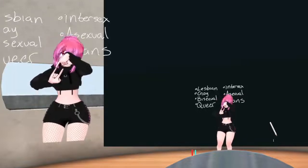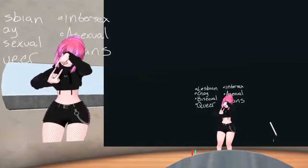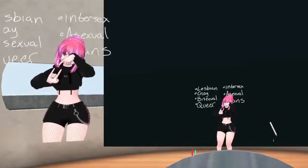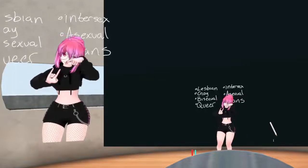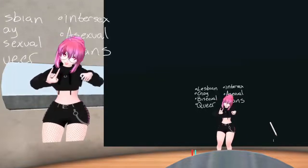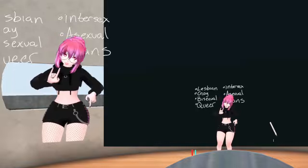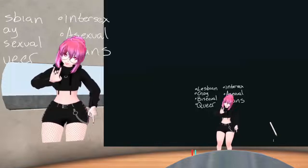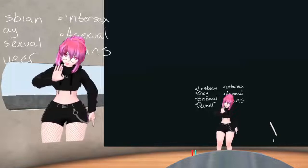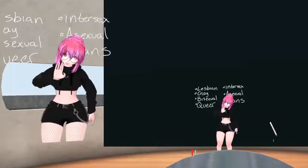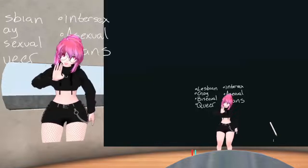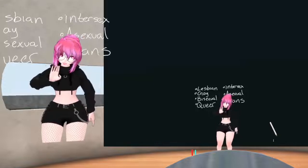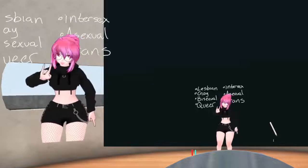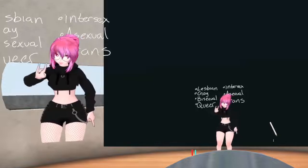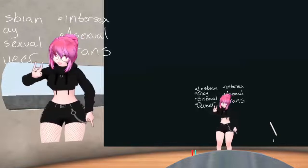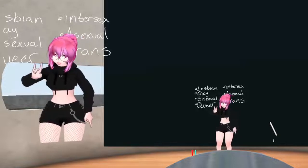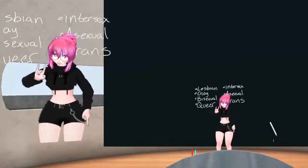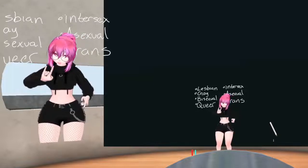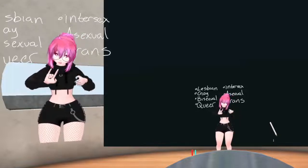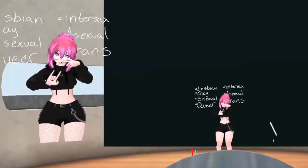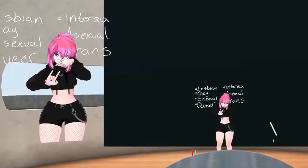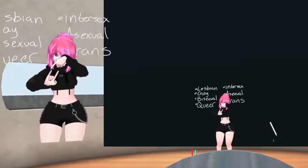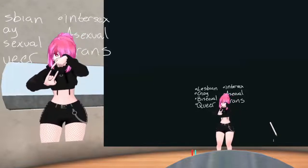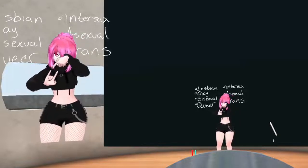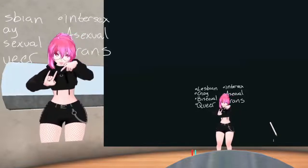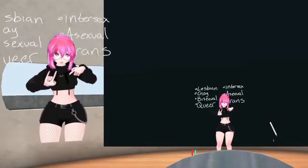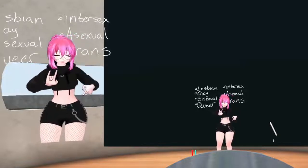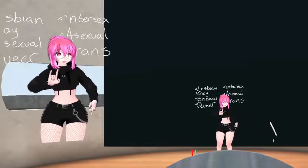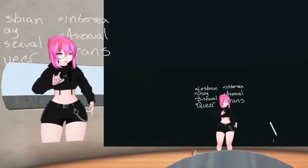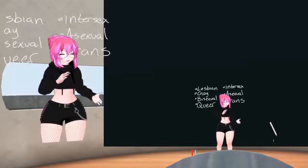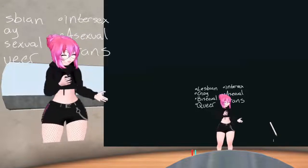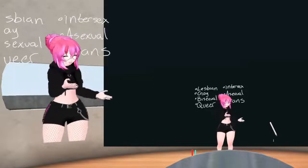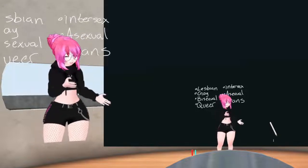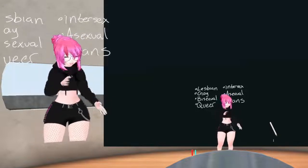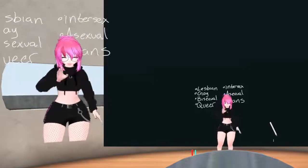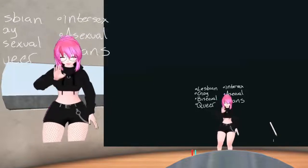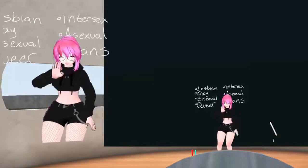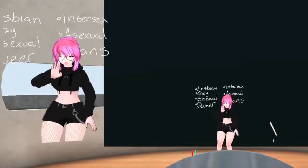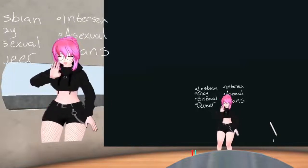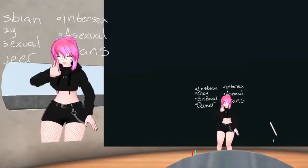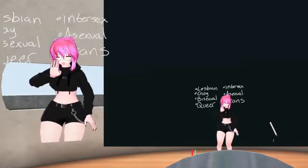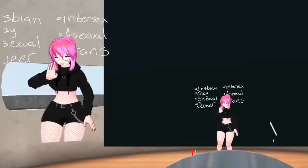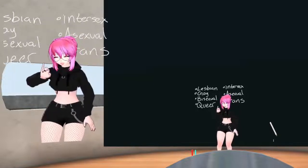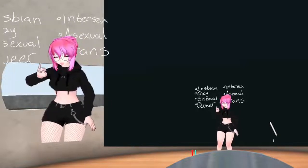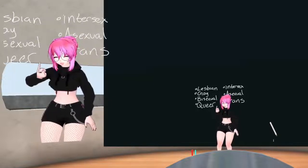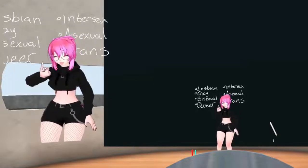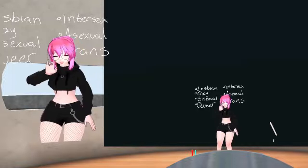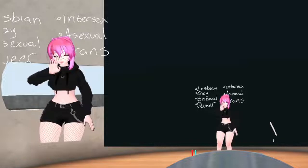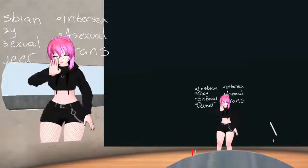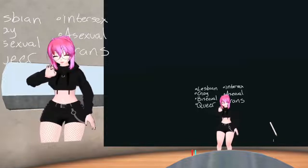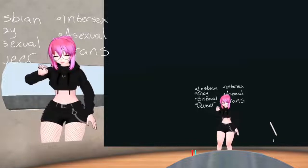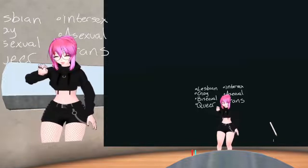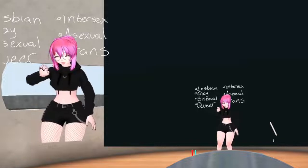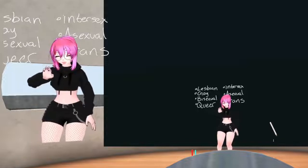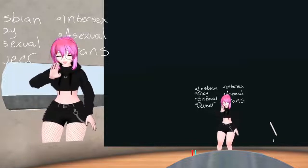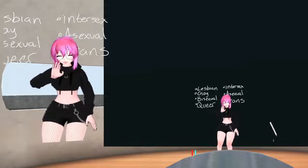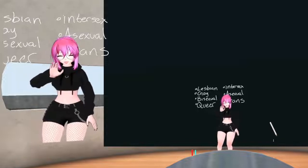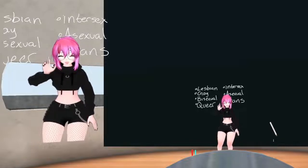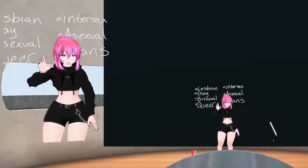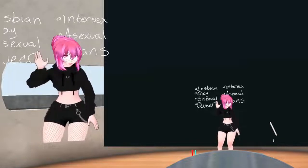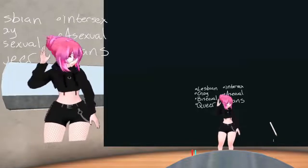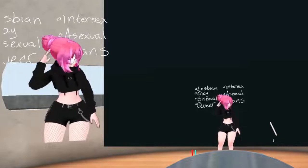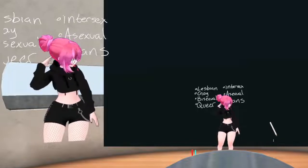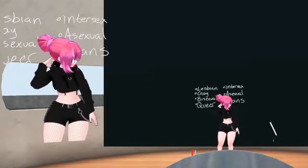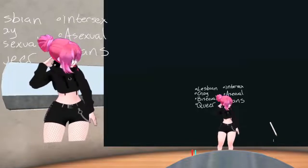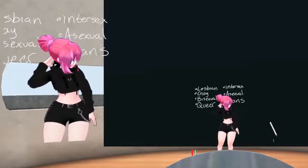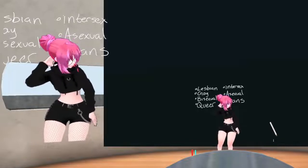the pinky, so you can say bye, like that. But for my index users, or if you're saying in real life, you could just kind of do a